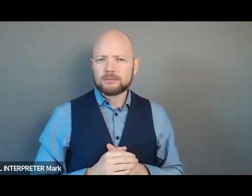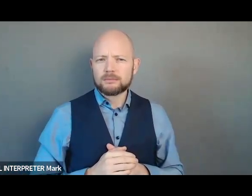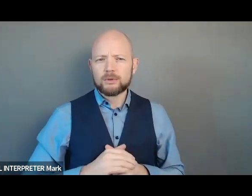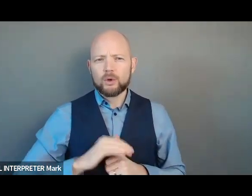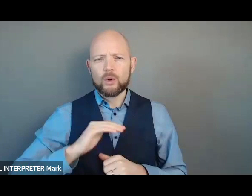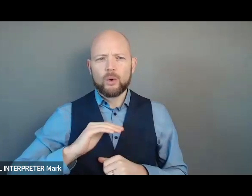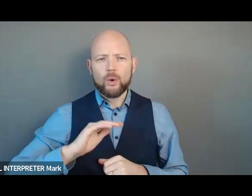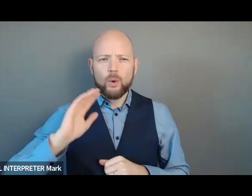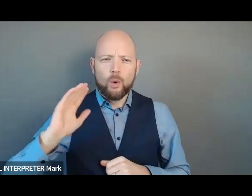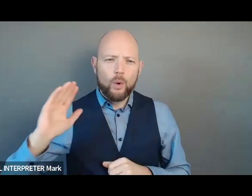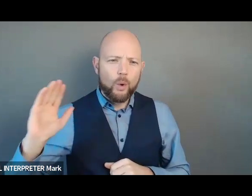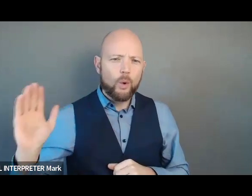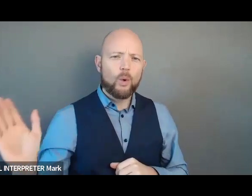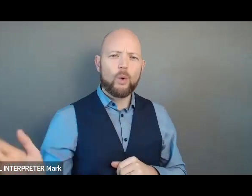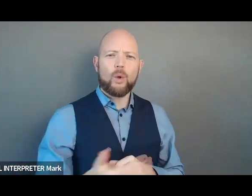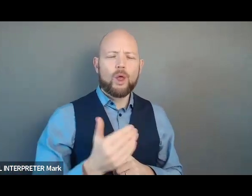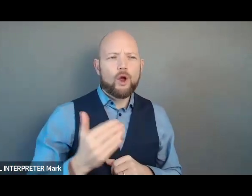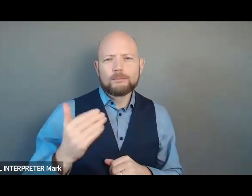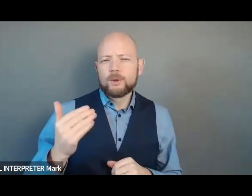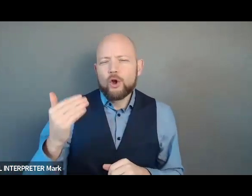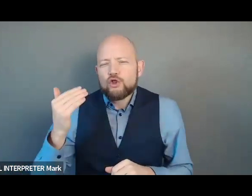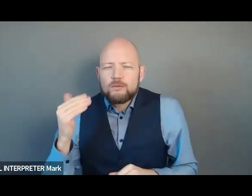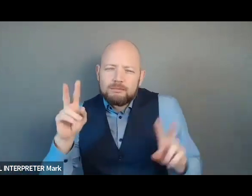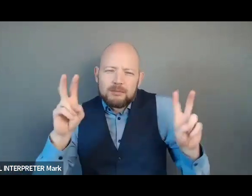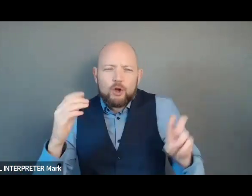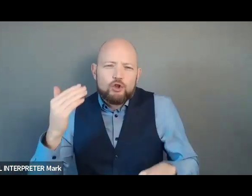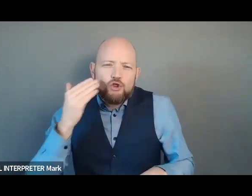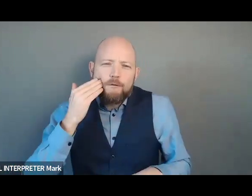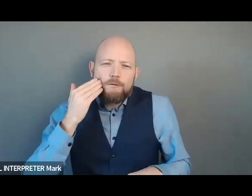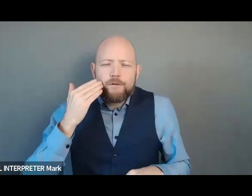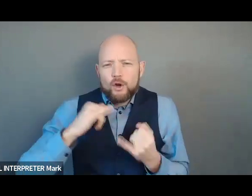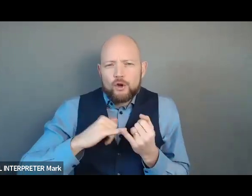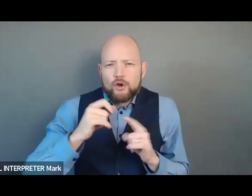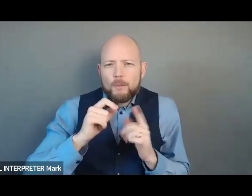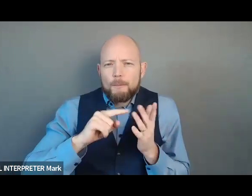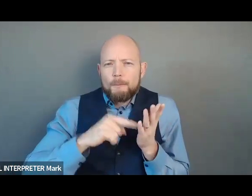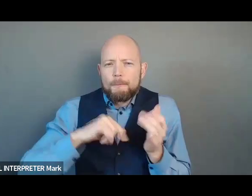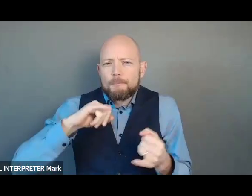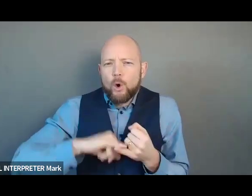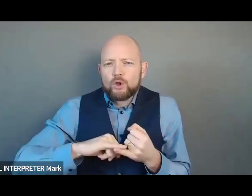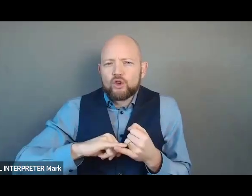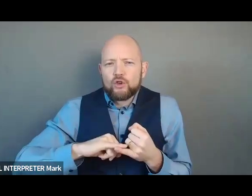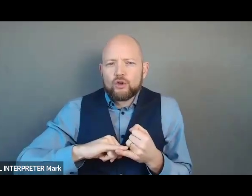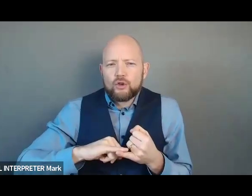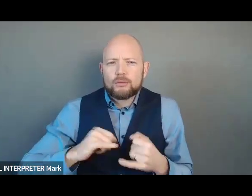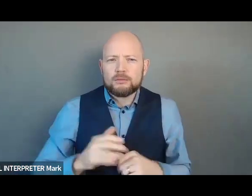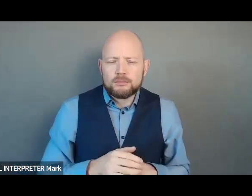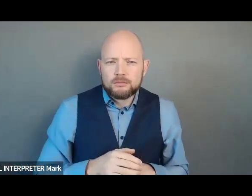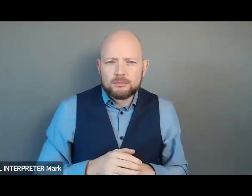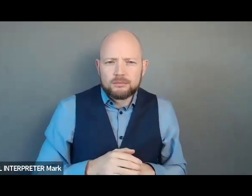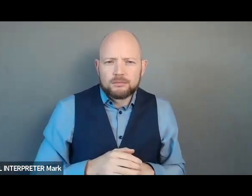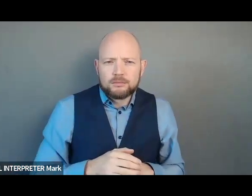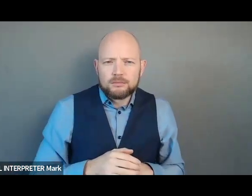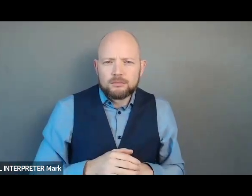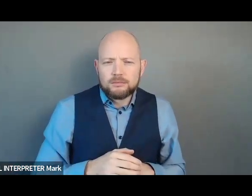soft sports for success. But what about the hard stuff? What about the institution? What part would the institution play? Okay, it's not